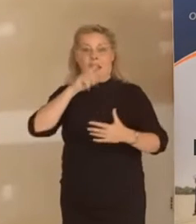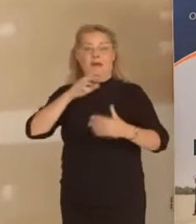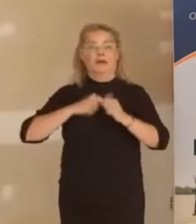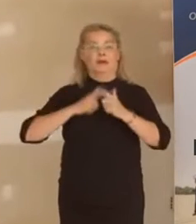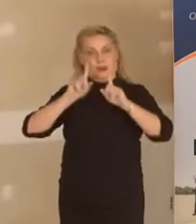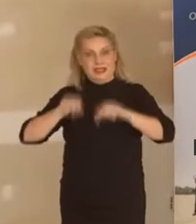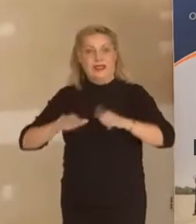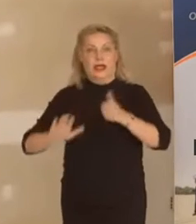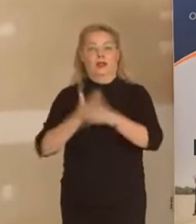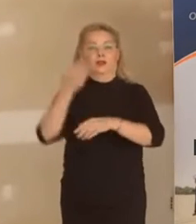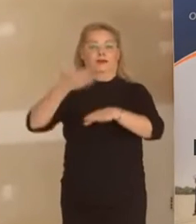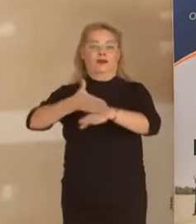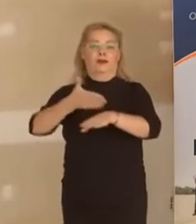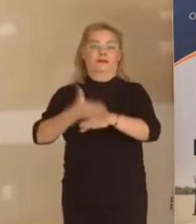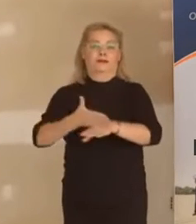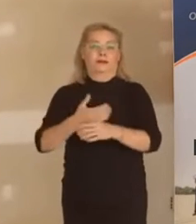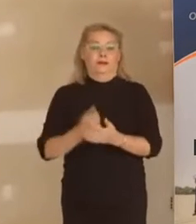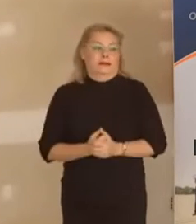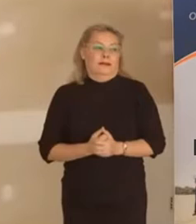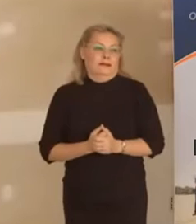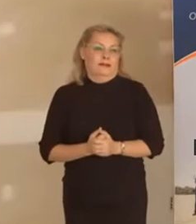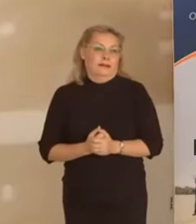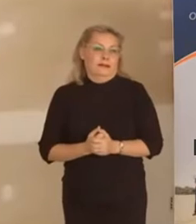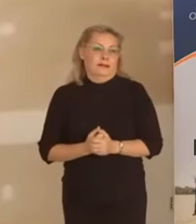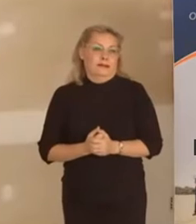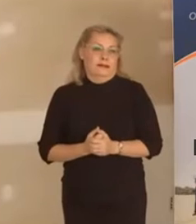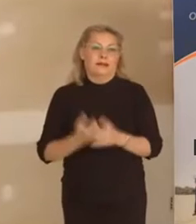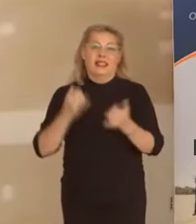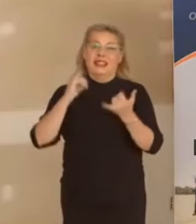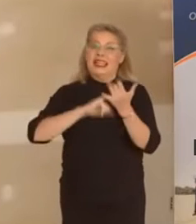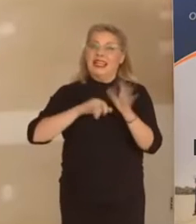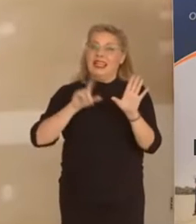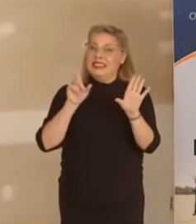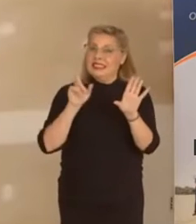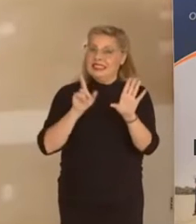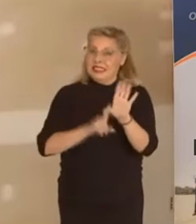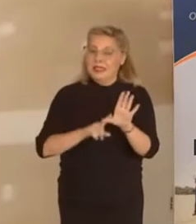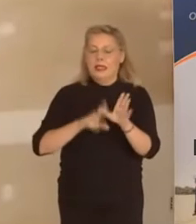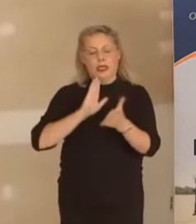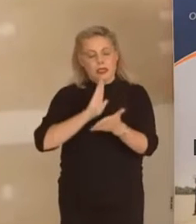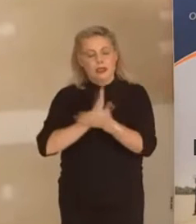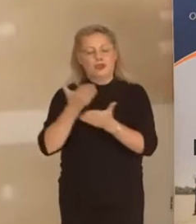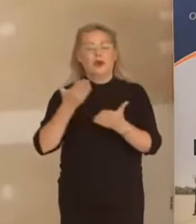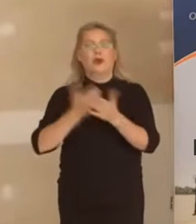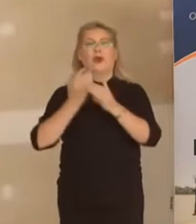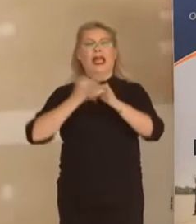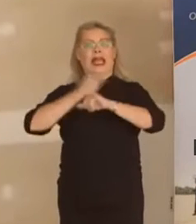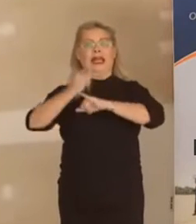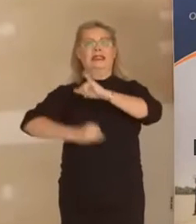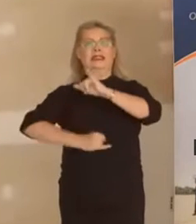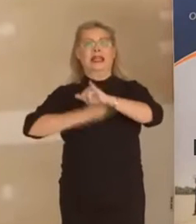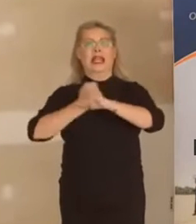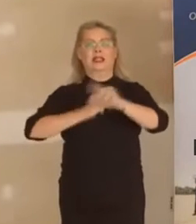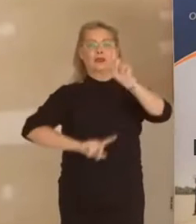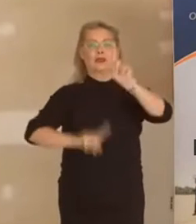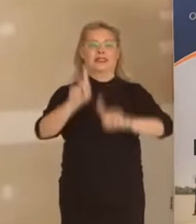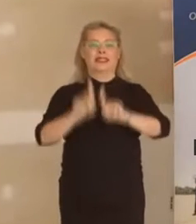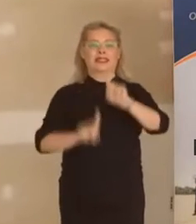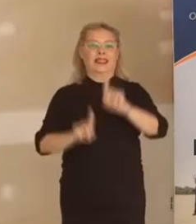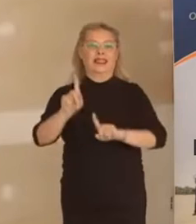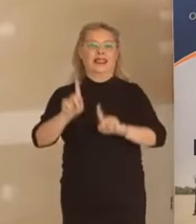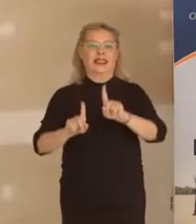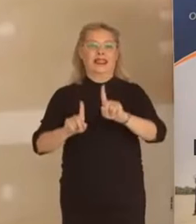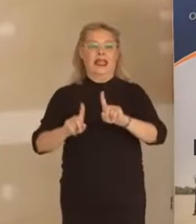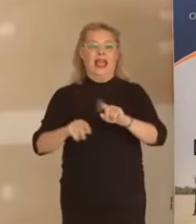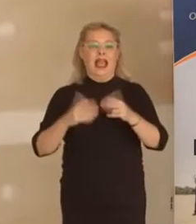We know that Sydney is Australia's only truly global city, and to have this sign of confidence